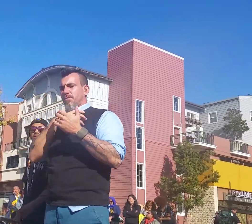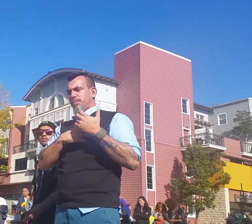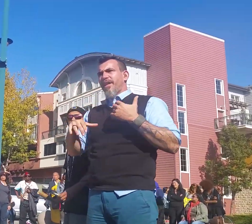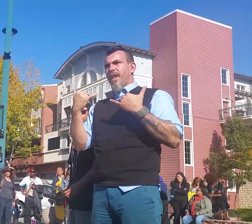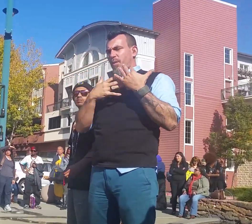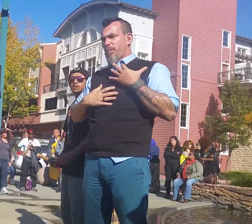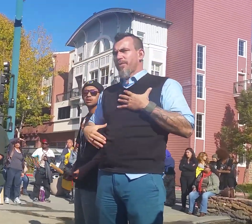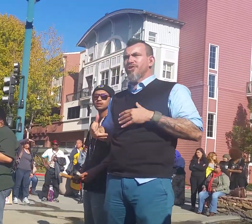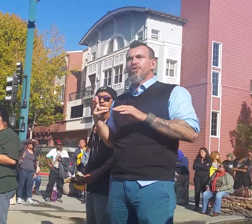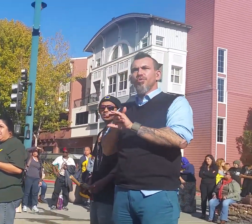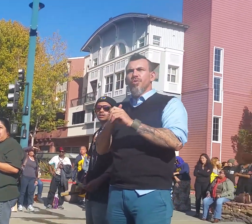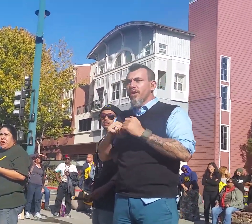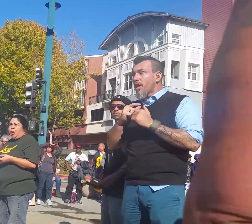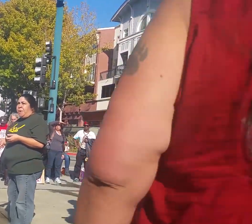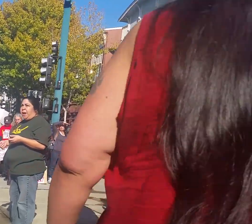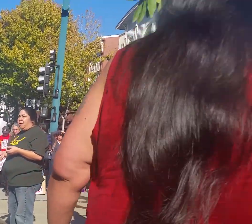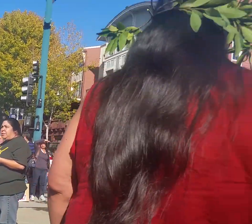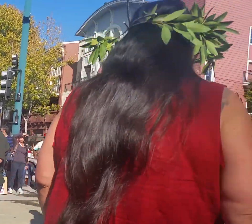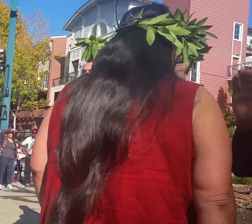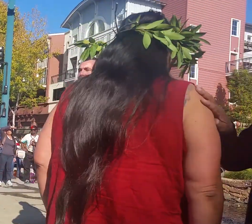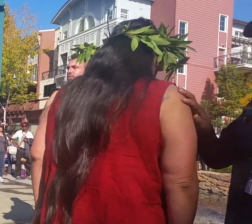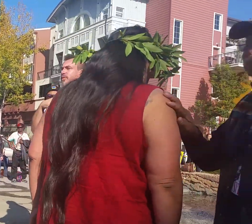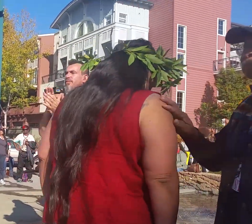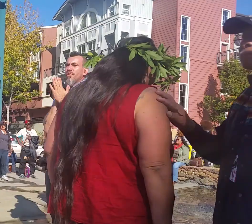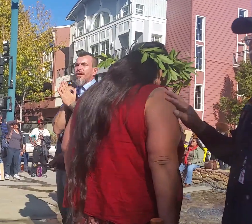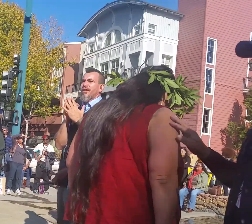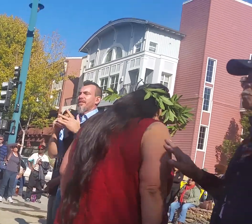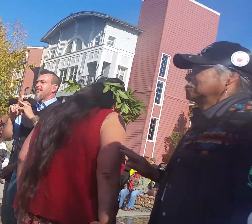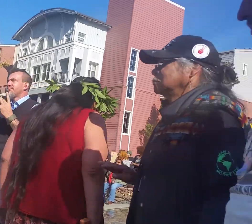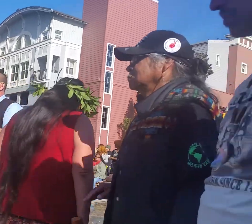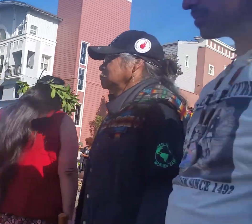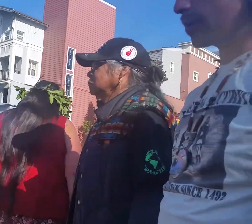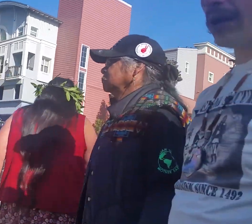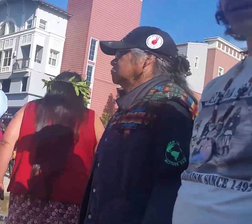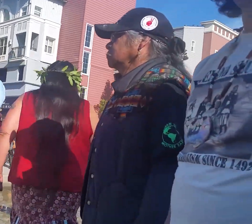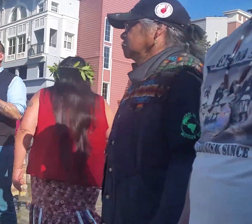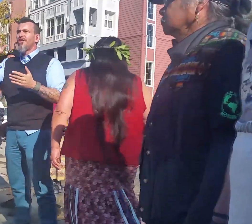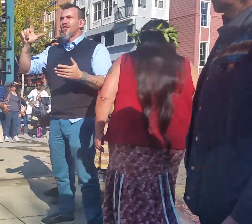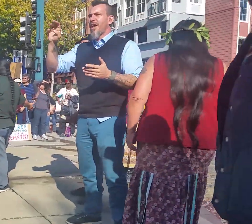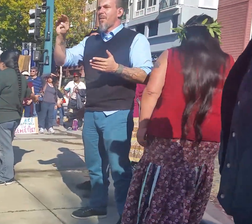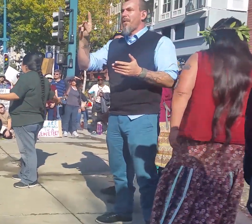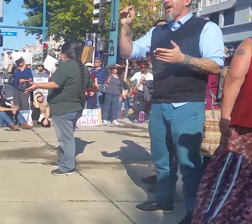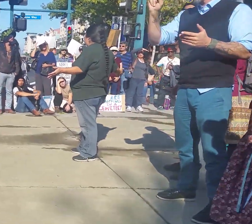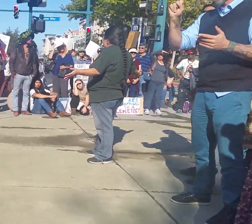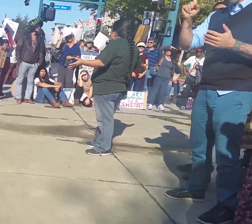prayers. And we stopped at these shell mounds, and these shell mounds were under